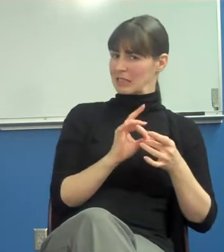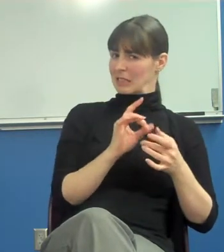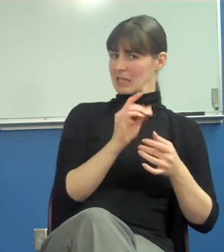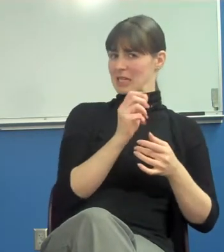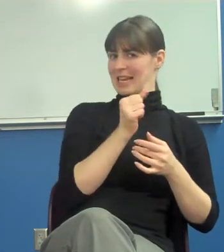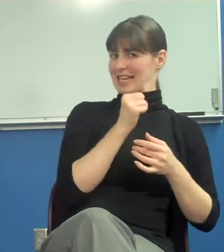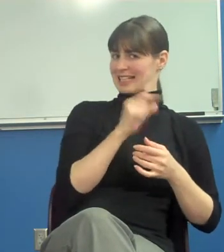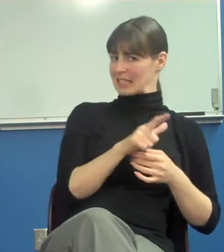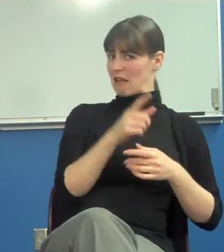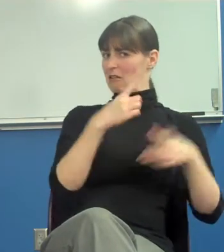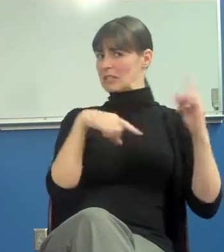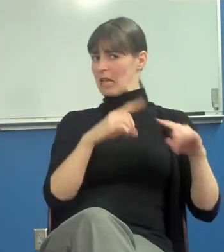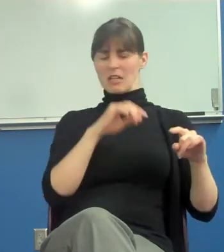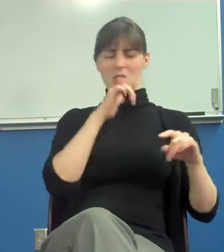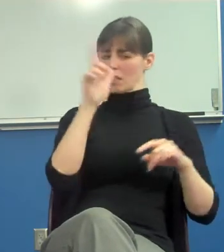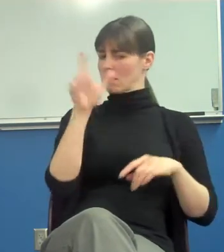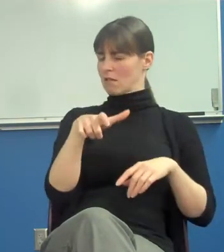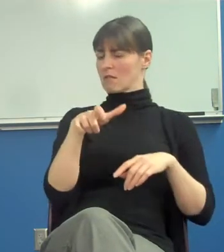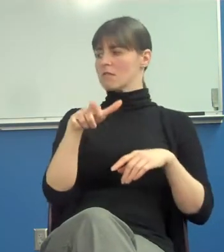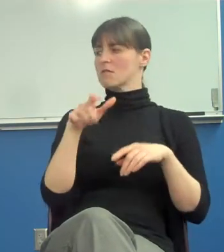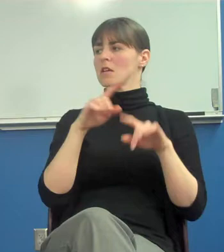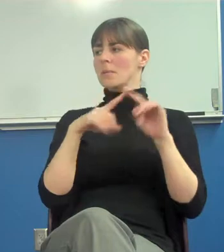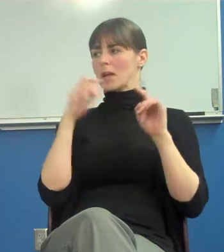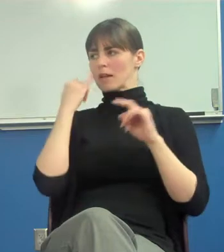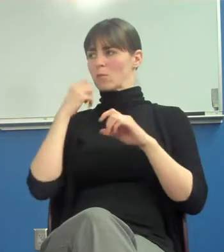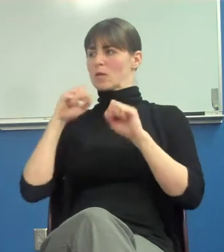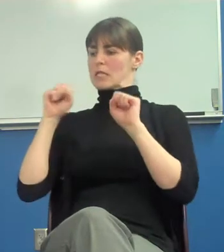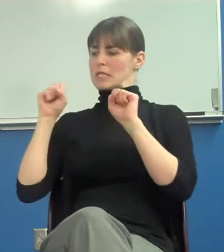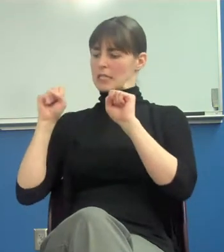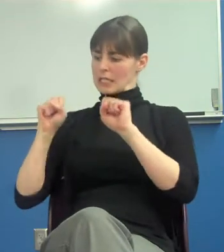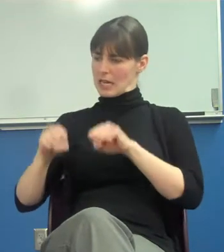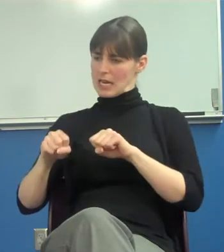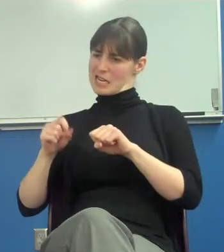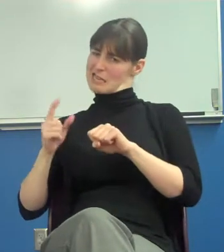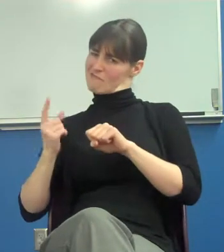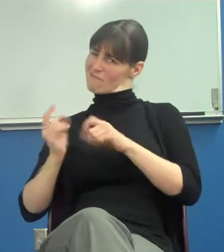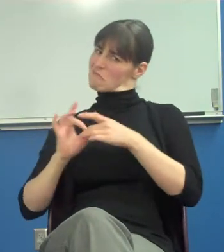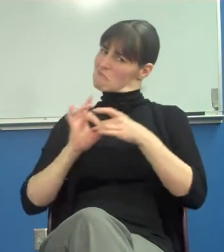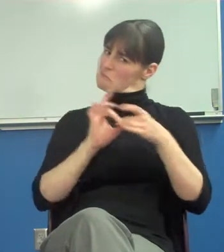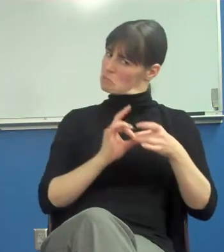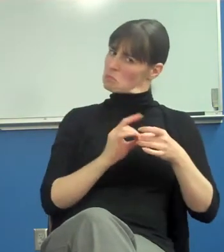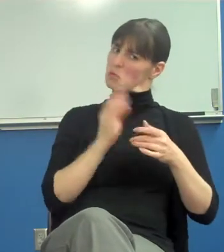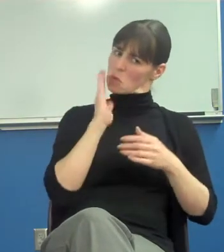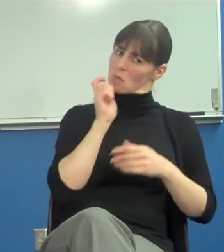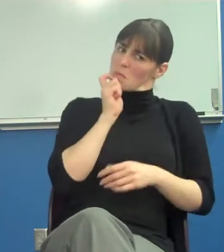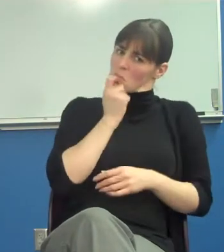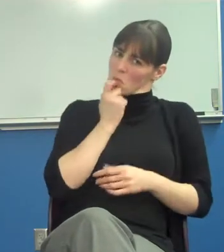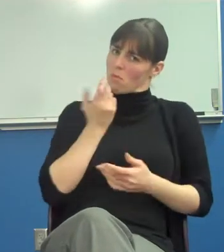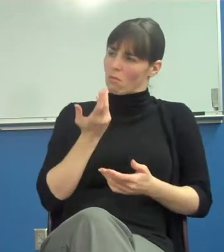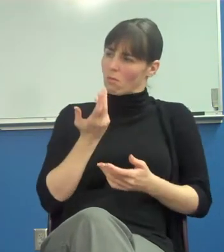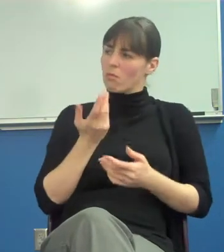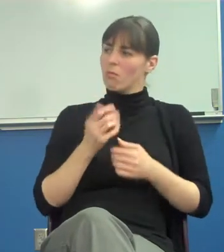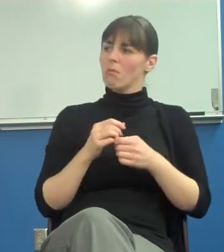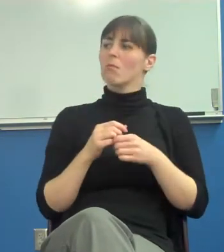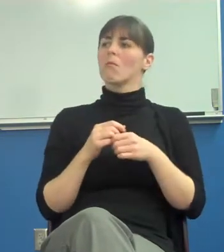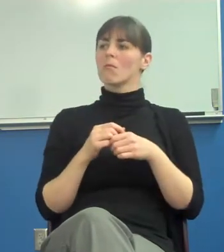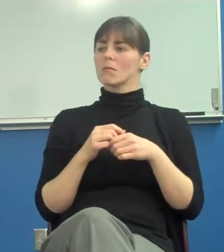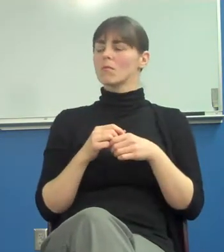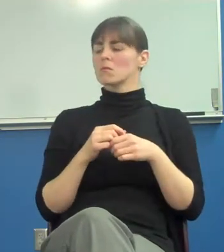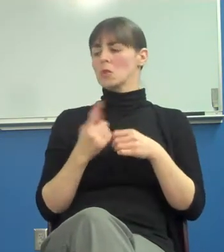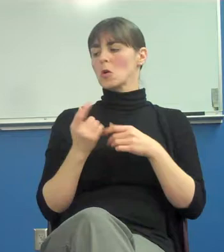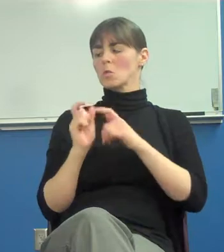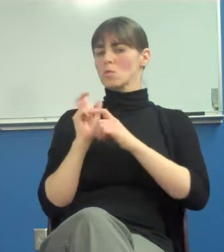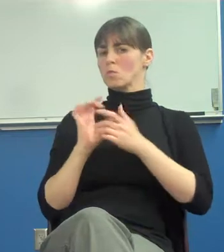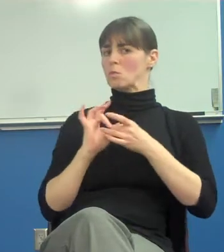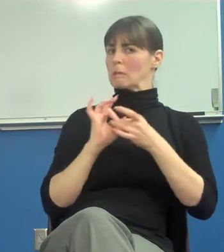ASL or sign language related, but if we could keep it kind of related, that would be neat. You know, somewhat related to our